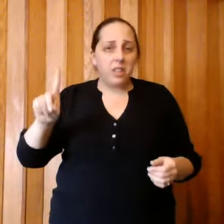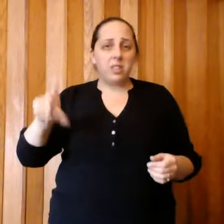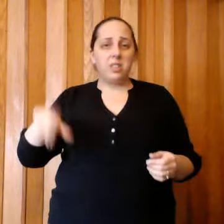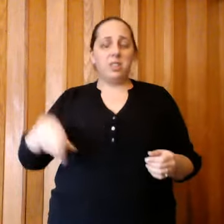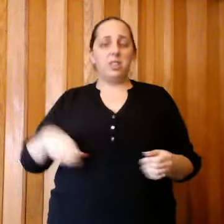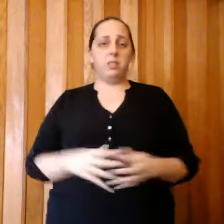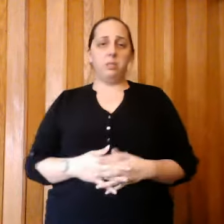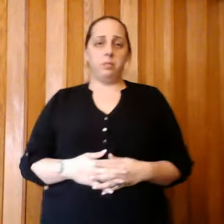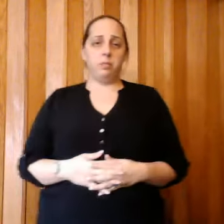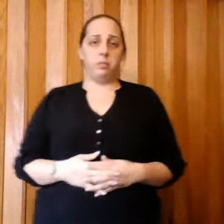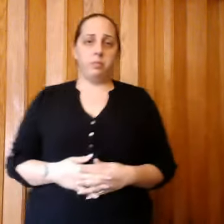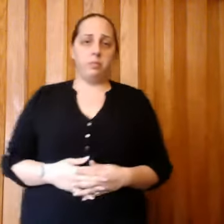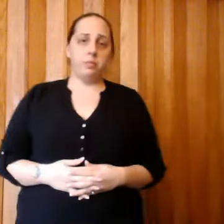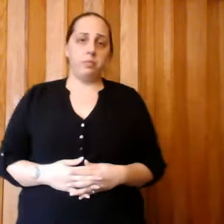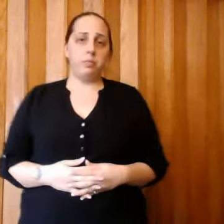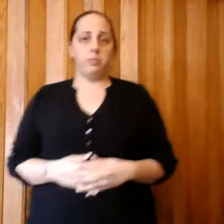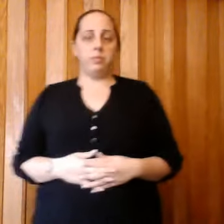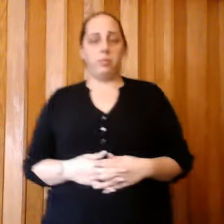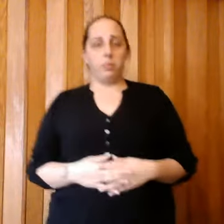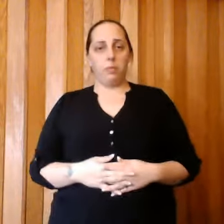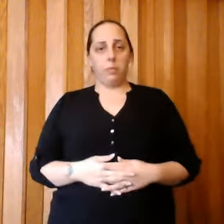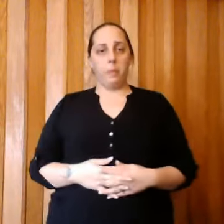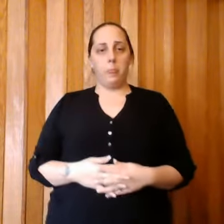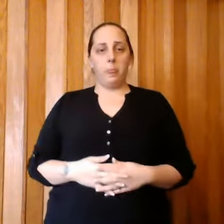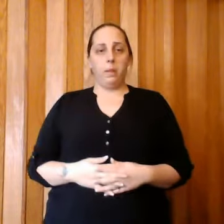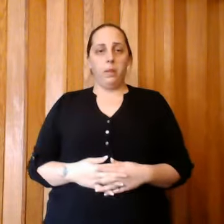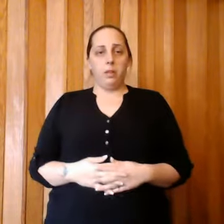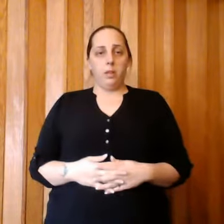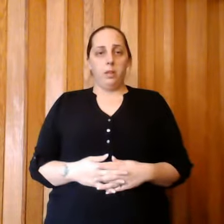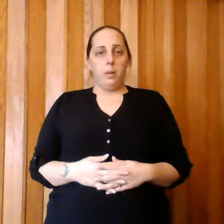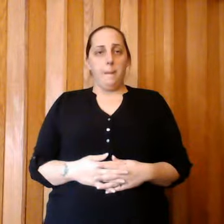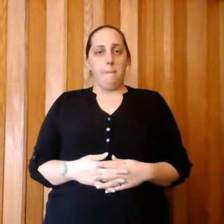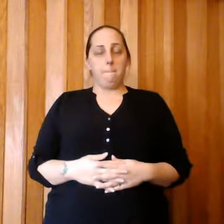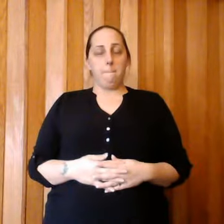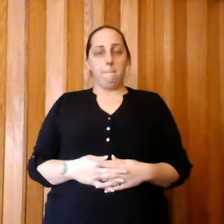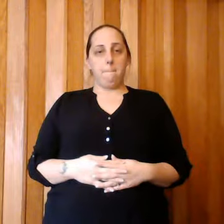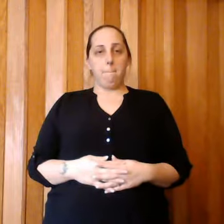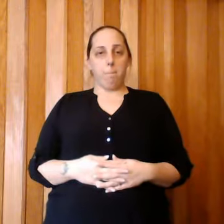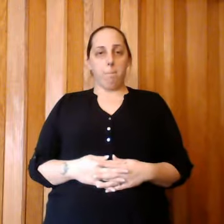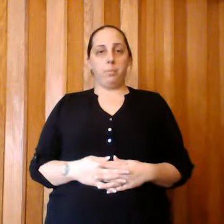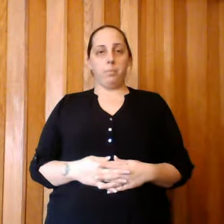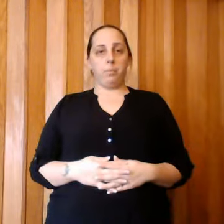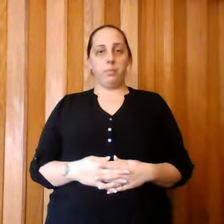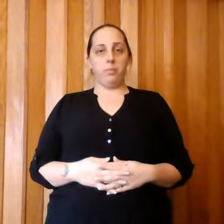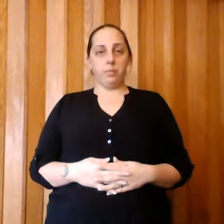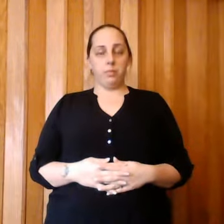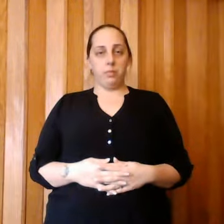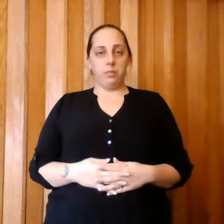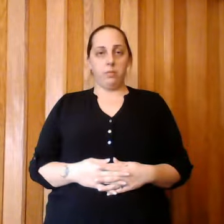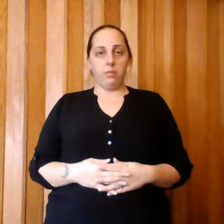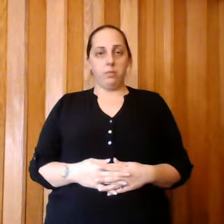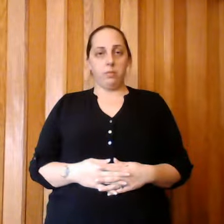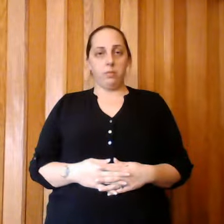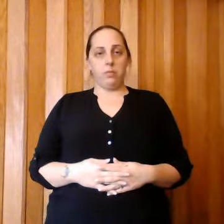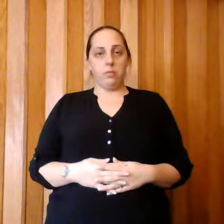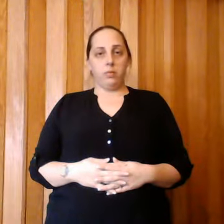And then, so, I make sure I have my focus questions, I make sure I have a symbol, and then I check out